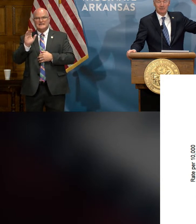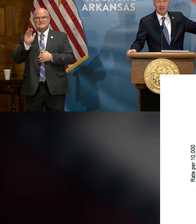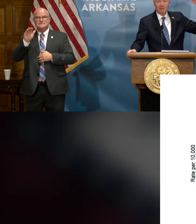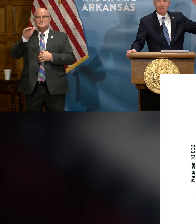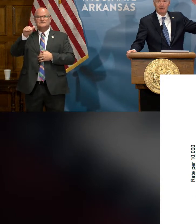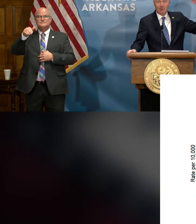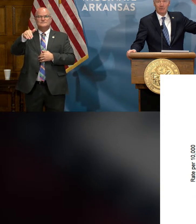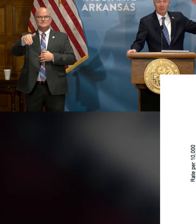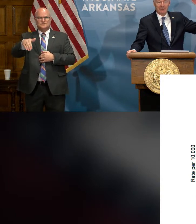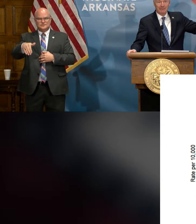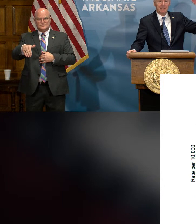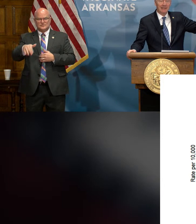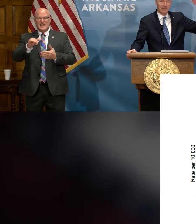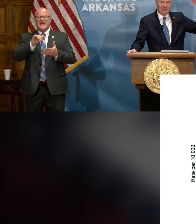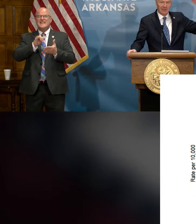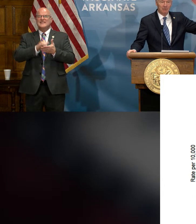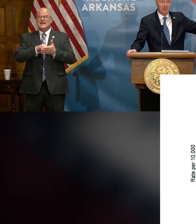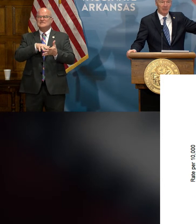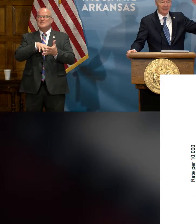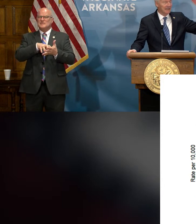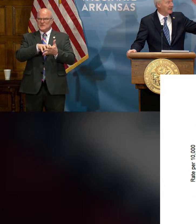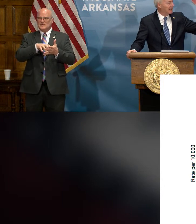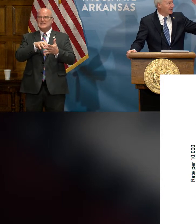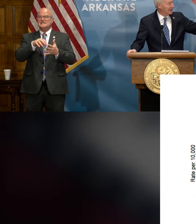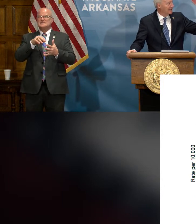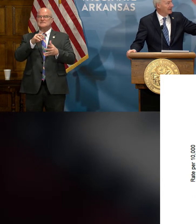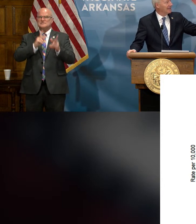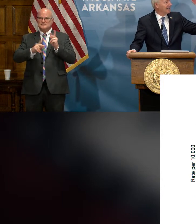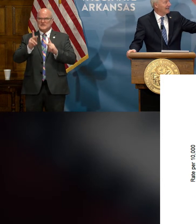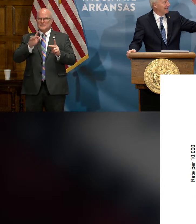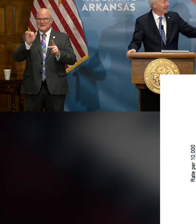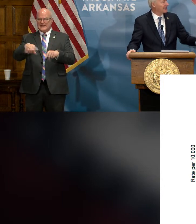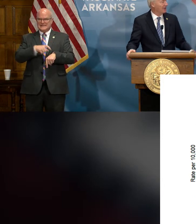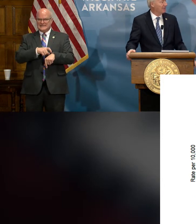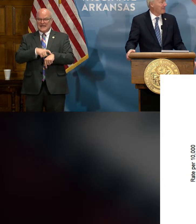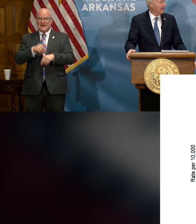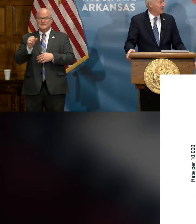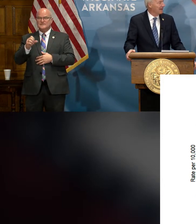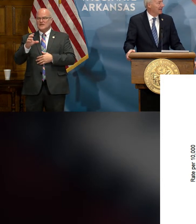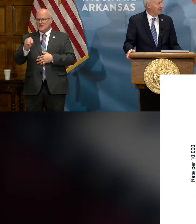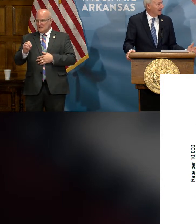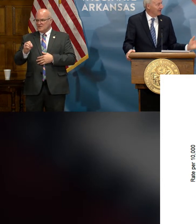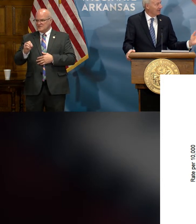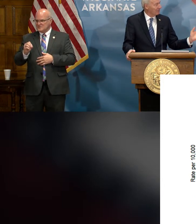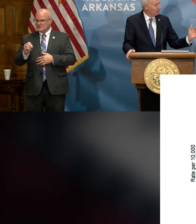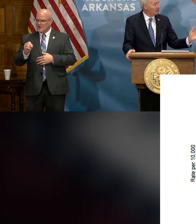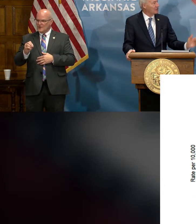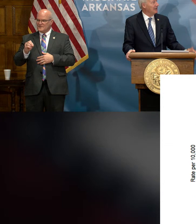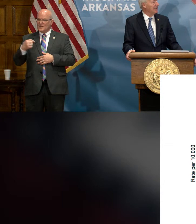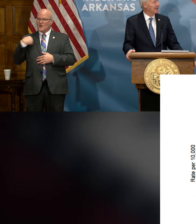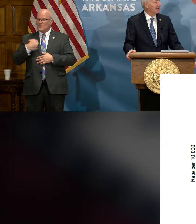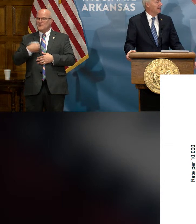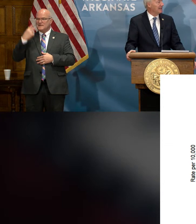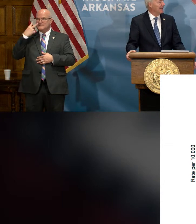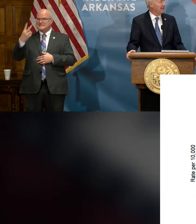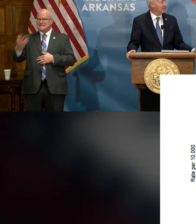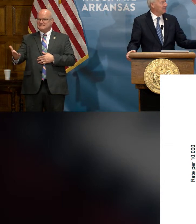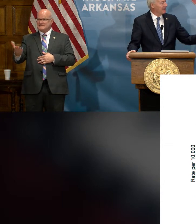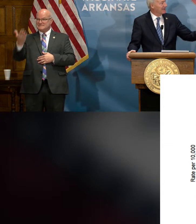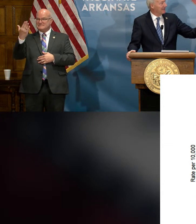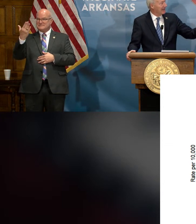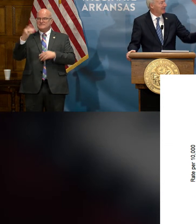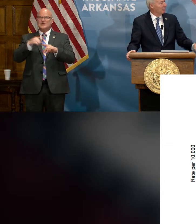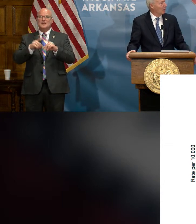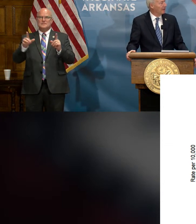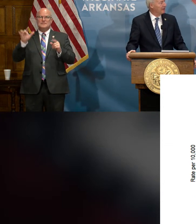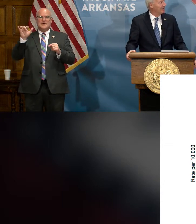going down. That's probably the most vulnerable population, and it was an early indicator later. And so we'll see in the coming days,